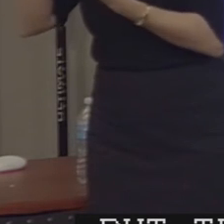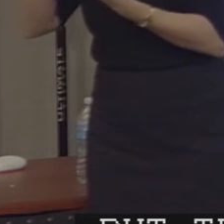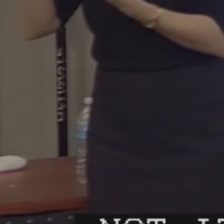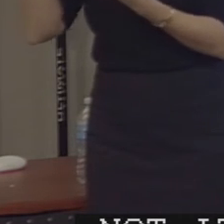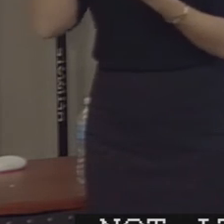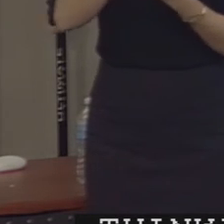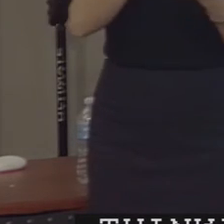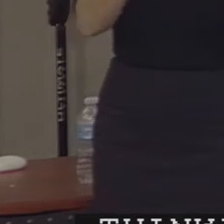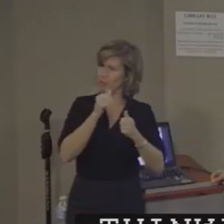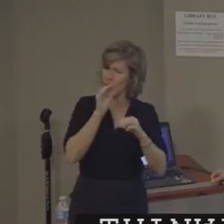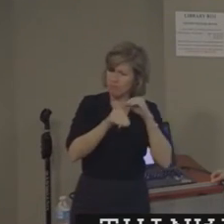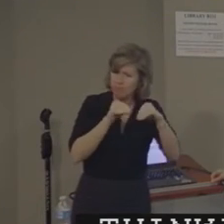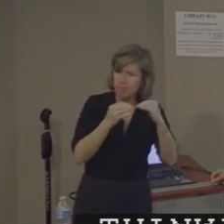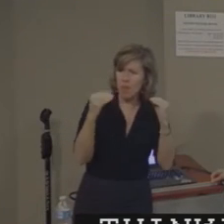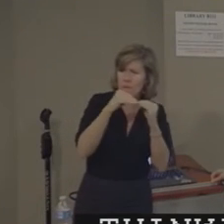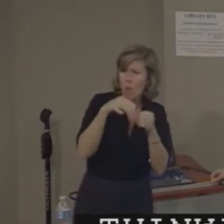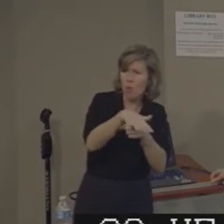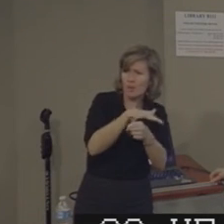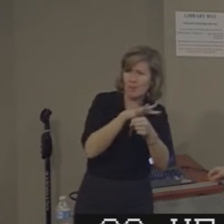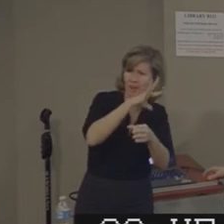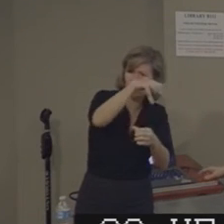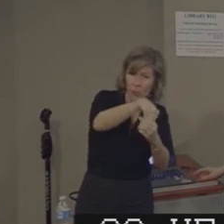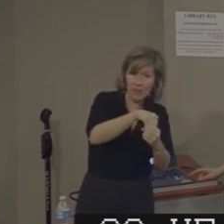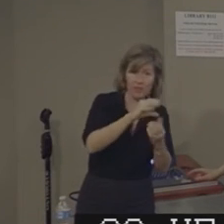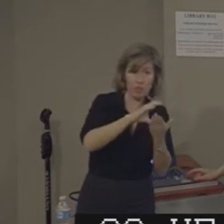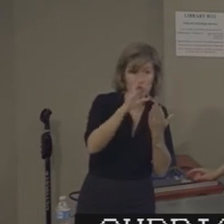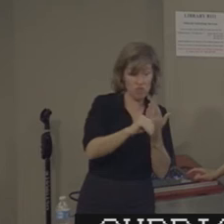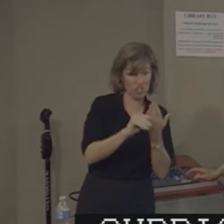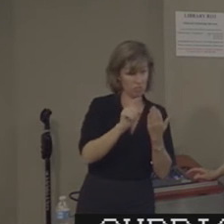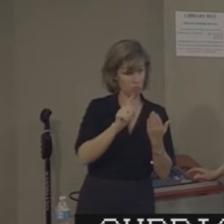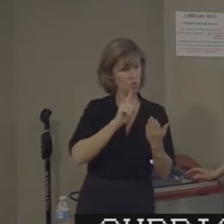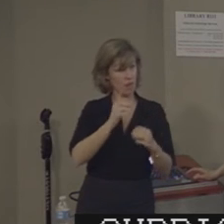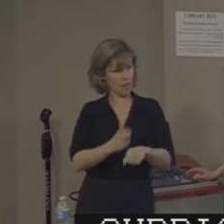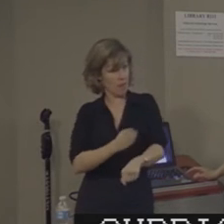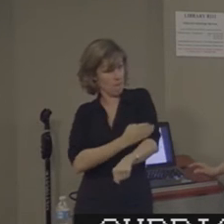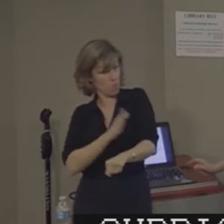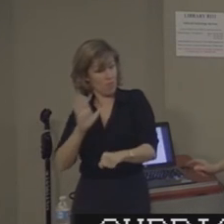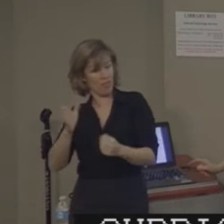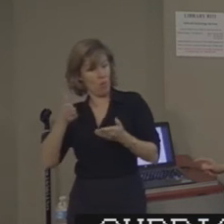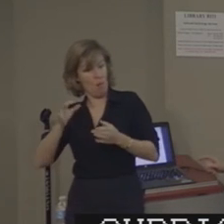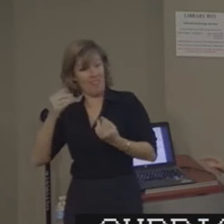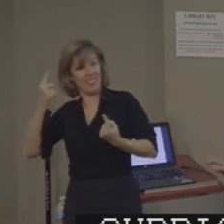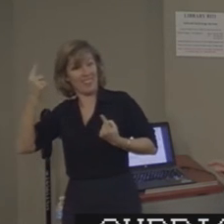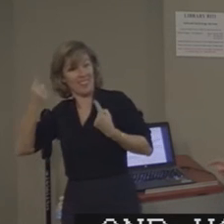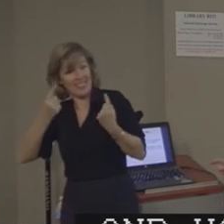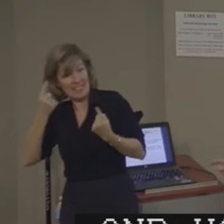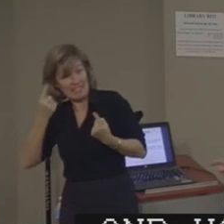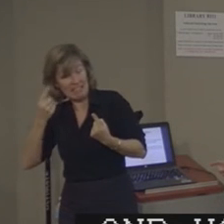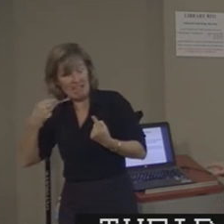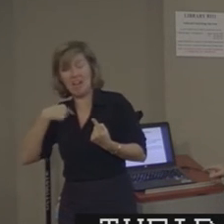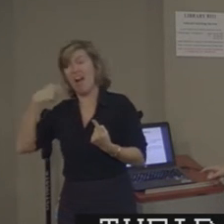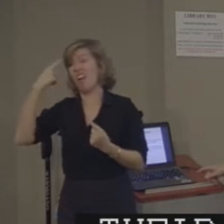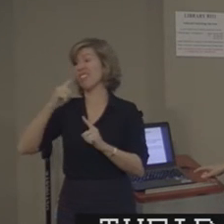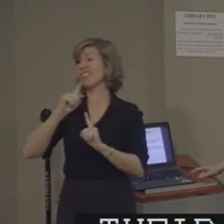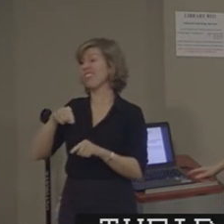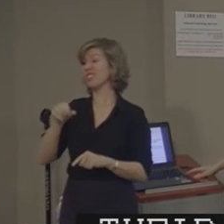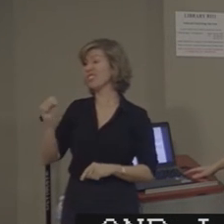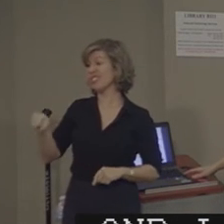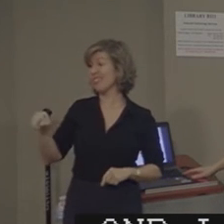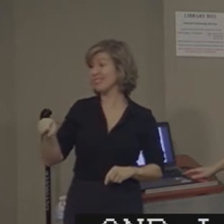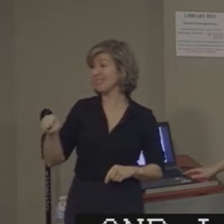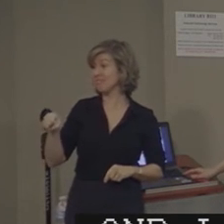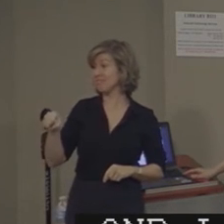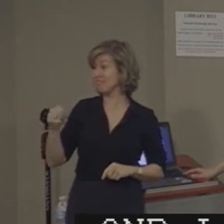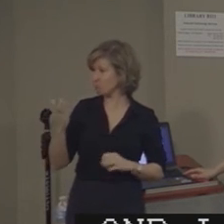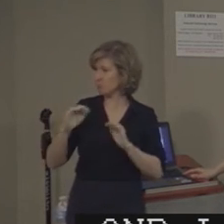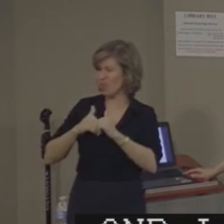improved their spatial thinking? And I think the answer is yes. So they did a clever kind of evaluation in which they